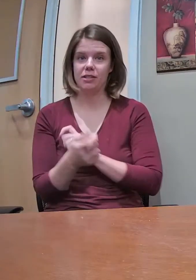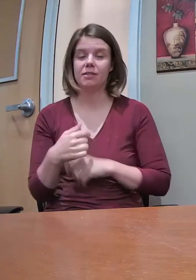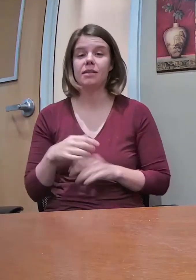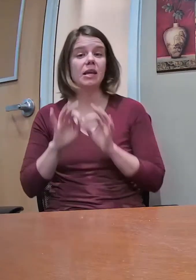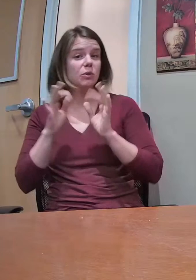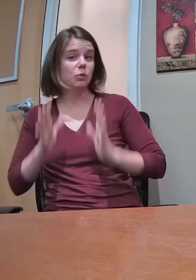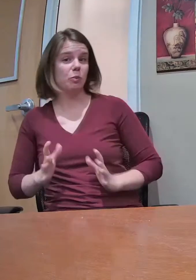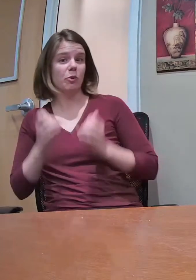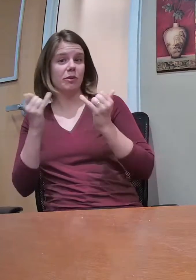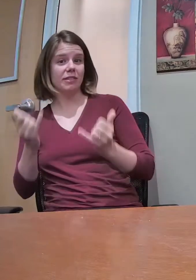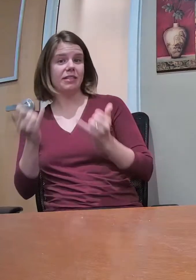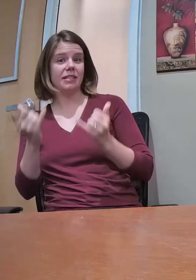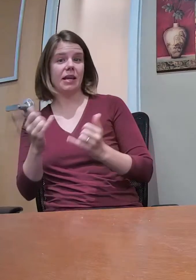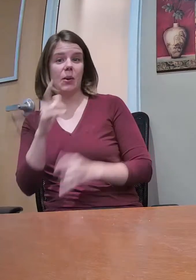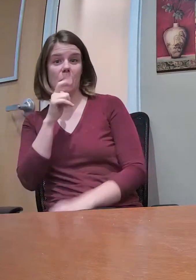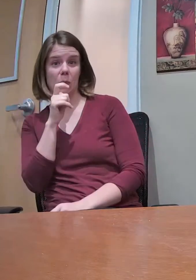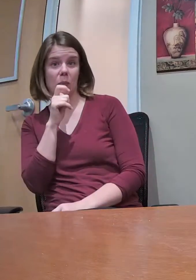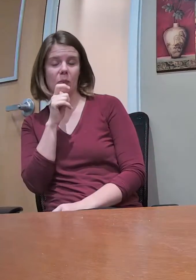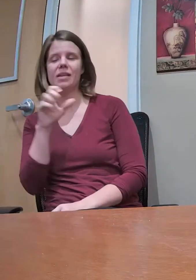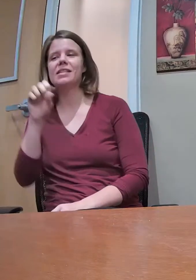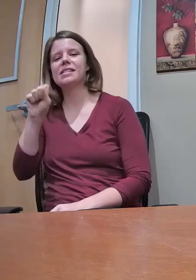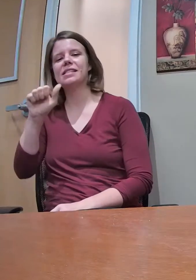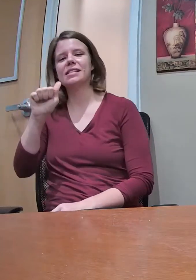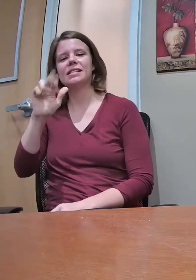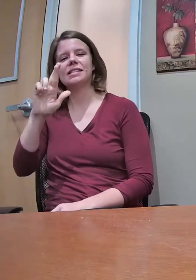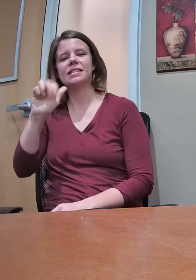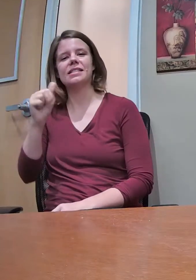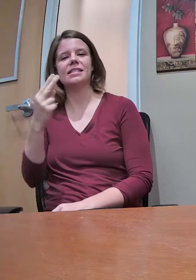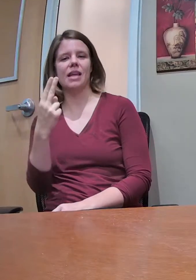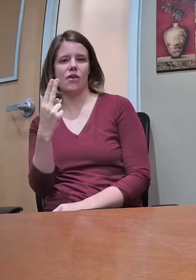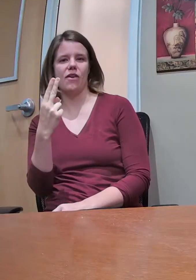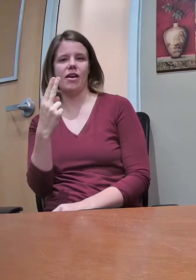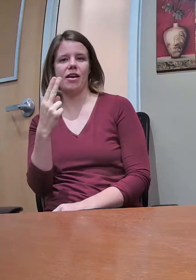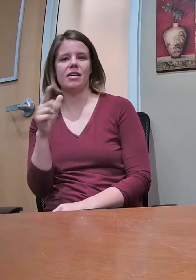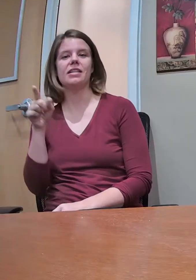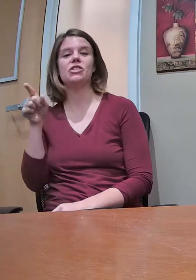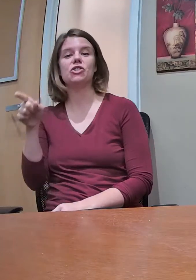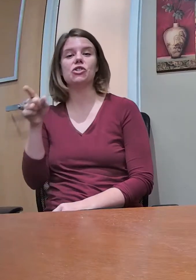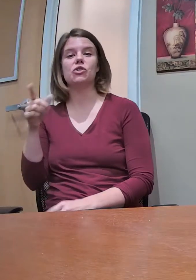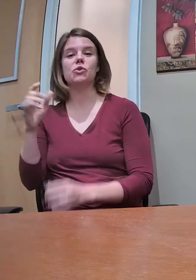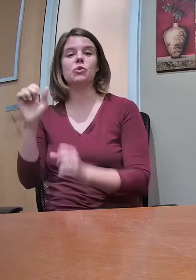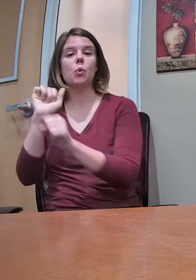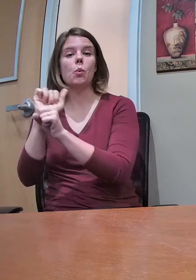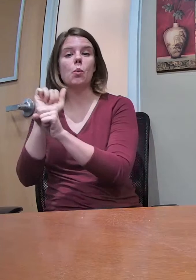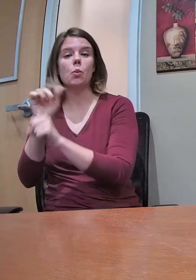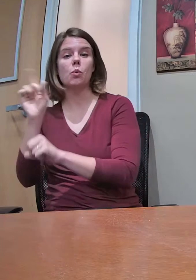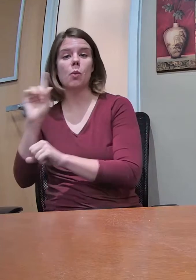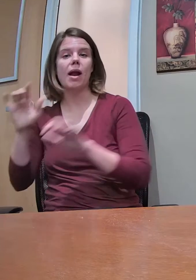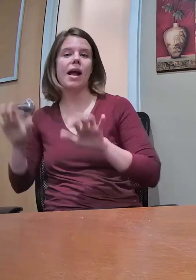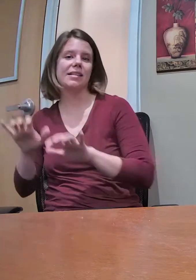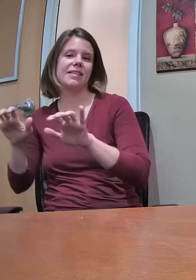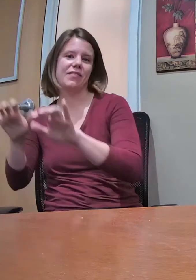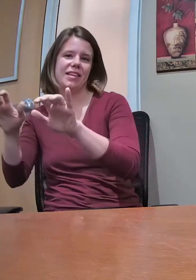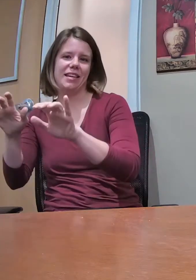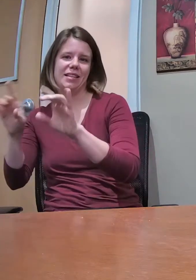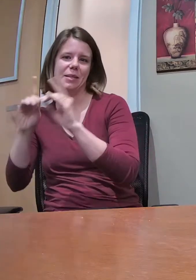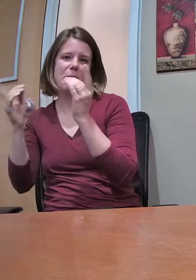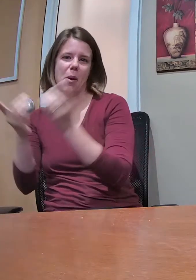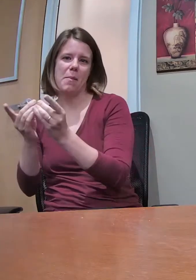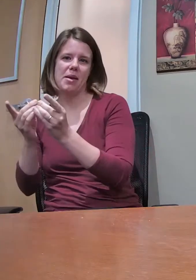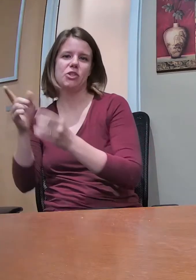Sarah. And Sarah is working with us in activation. She is